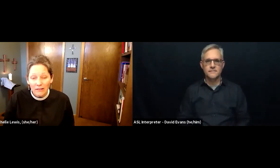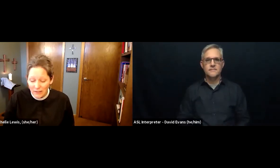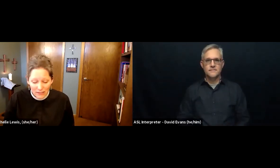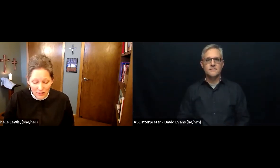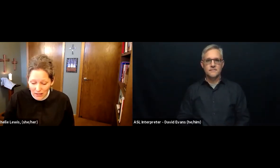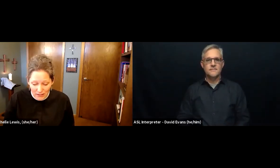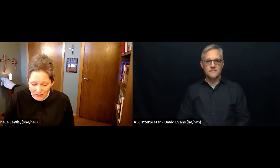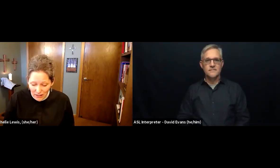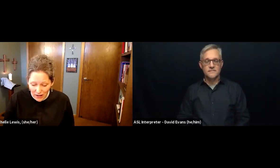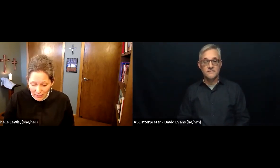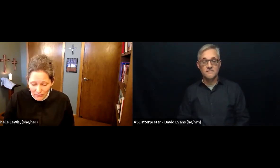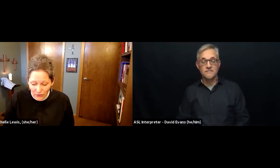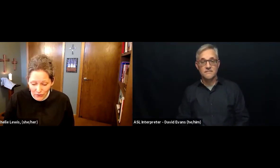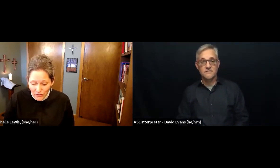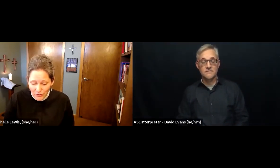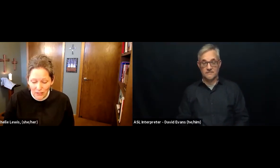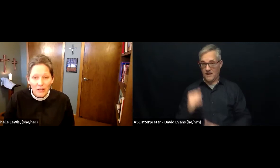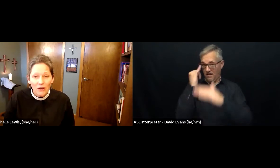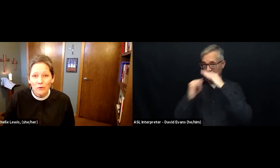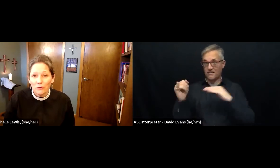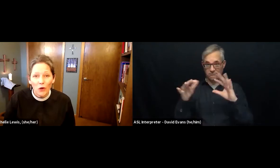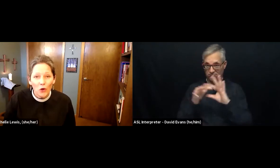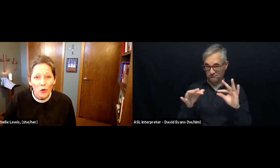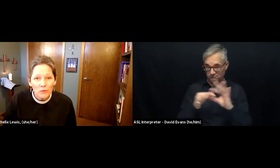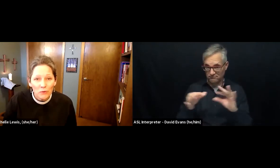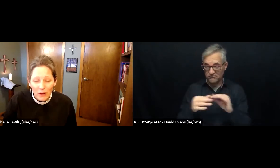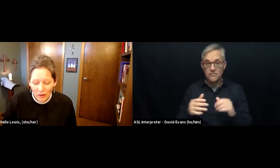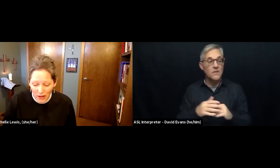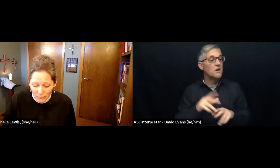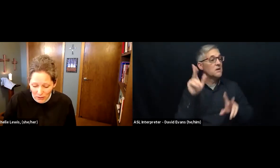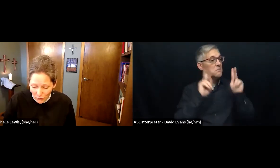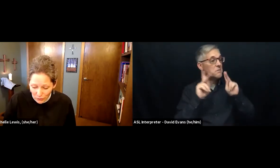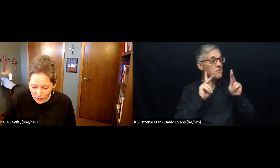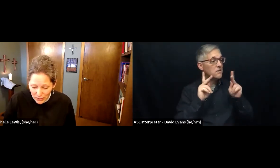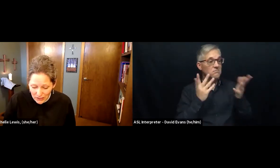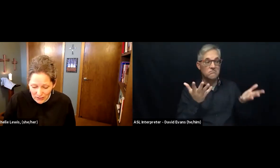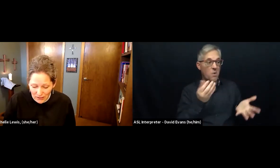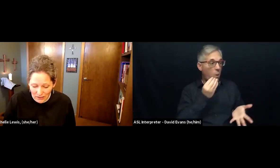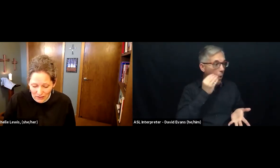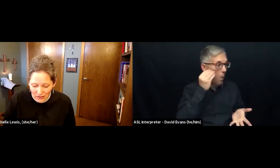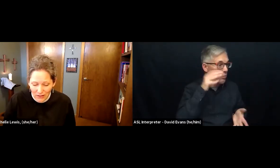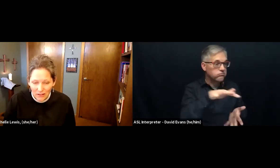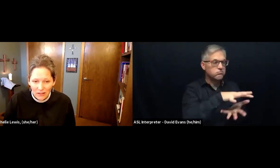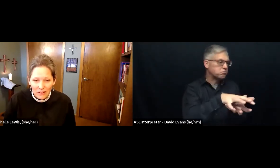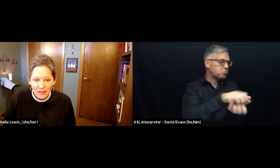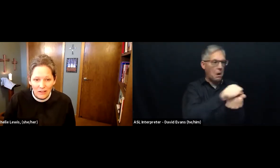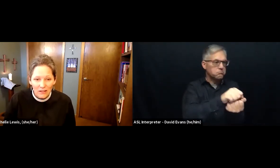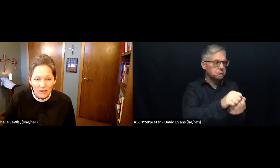God is on the side of those whose homes have been ruined,